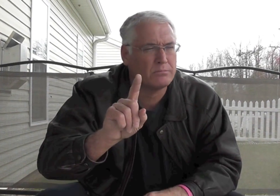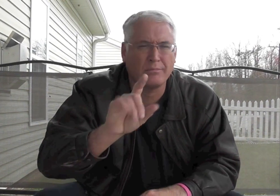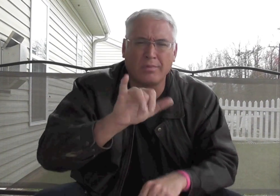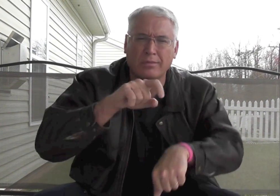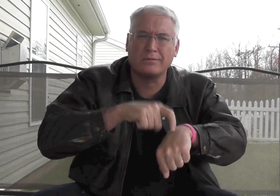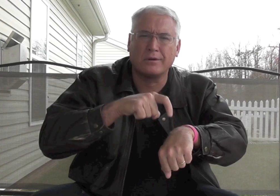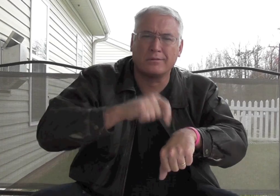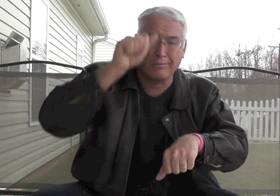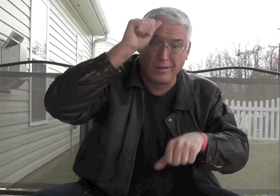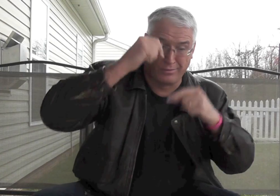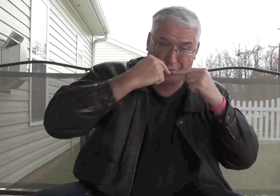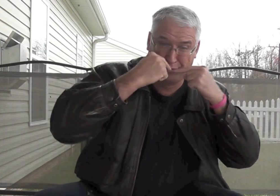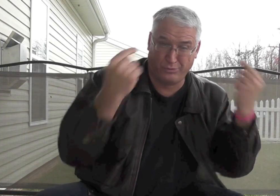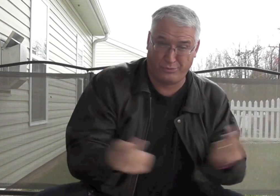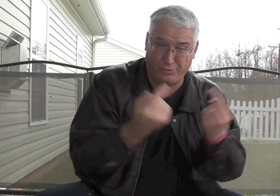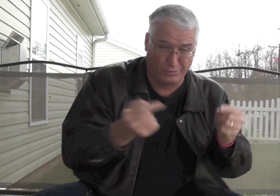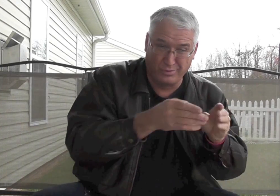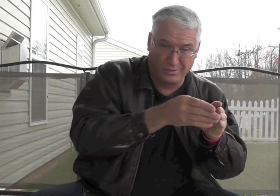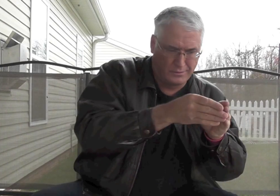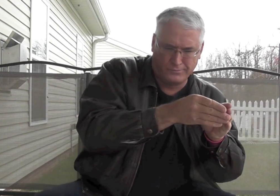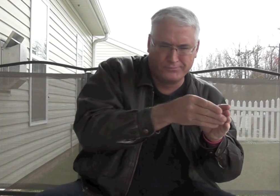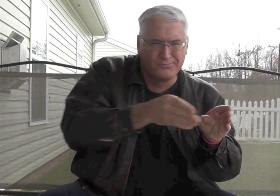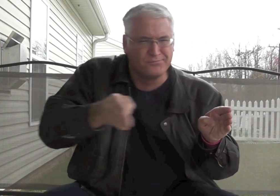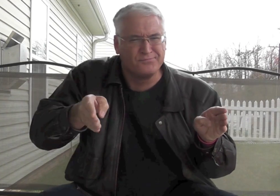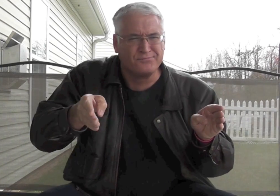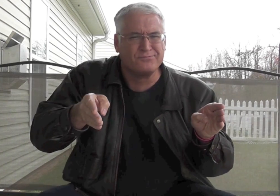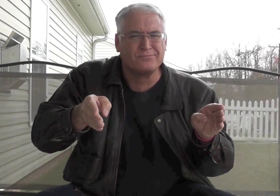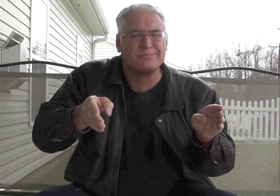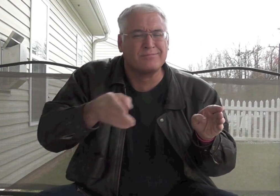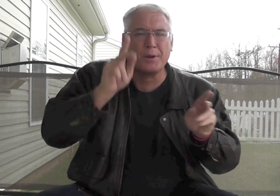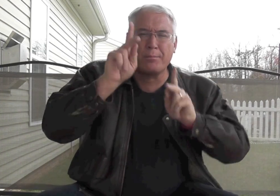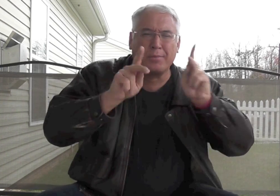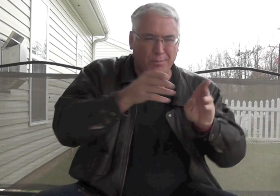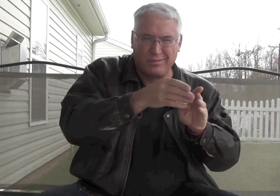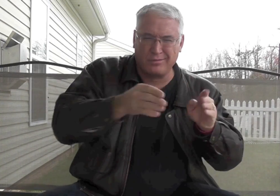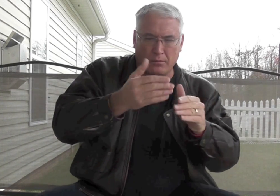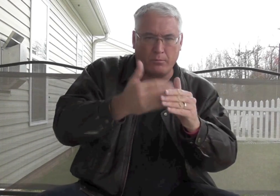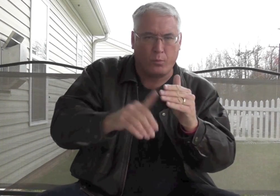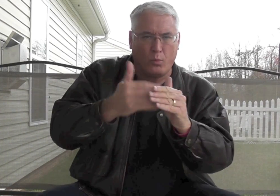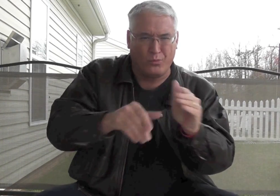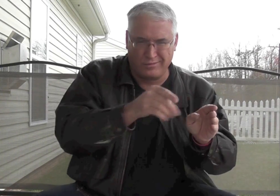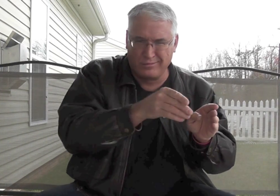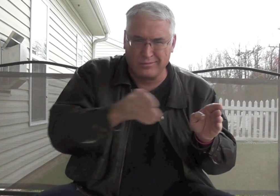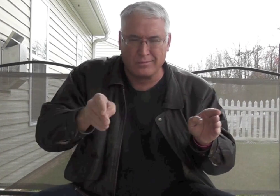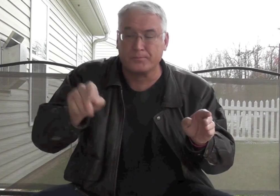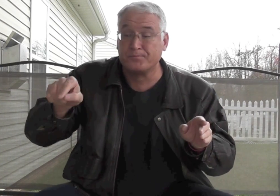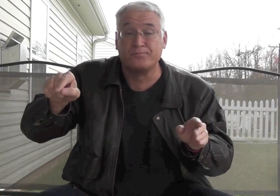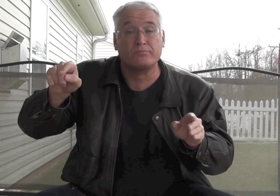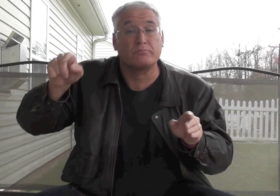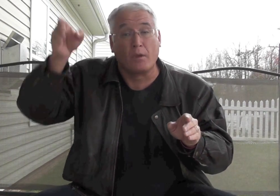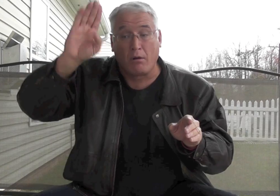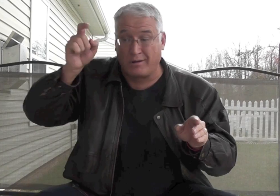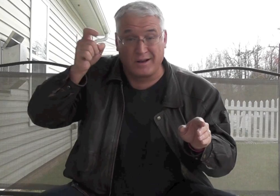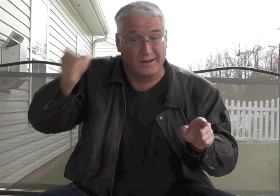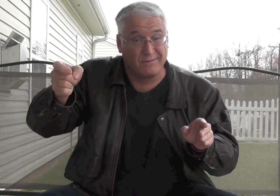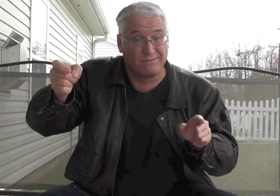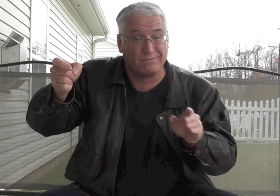Hold on. At that time, Adam sinned, and then all the time since then, when the people were born, up until